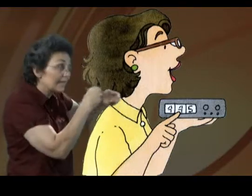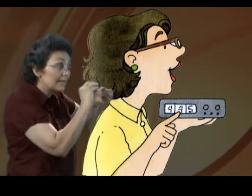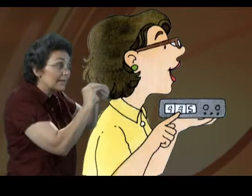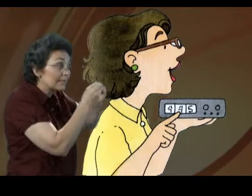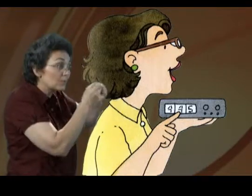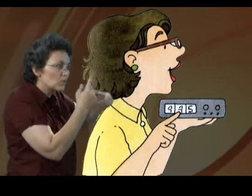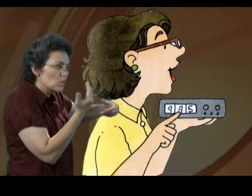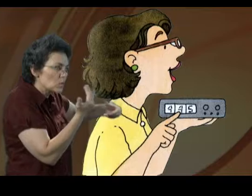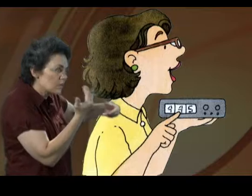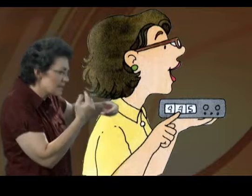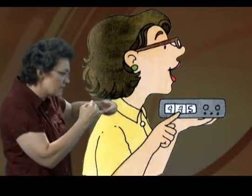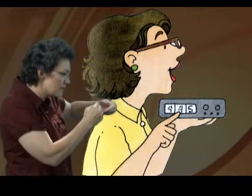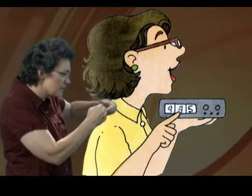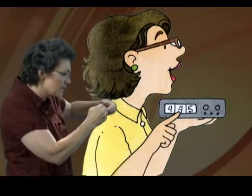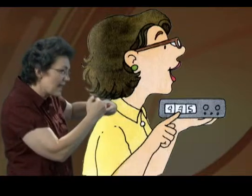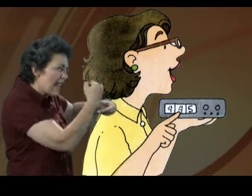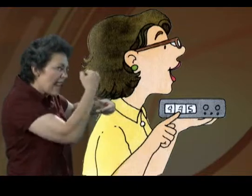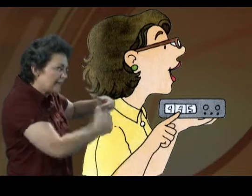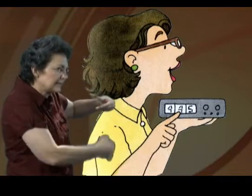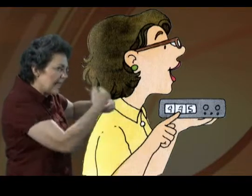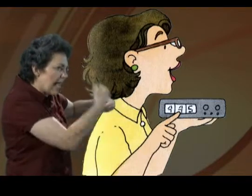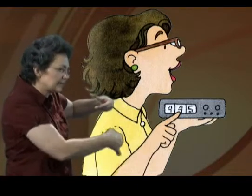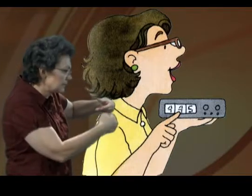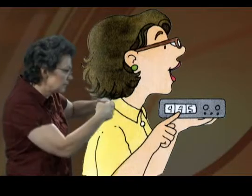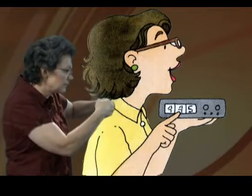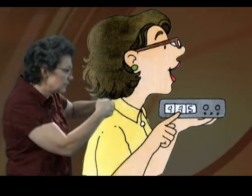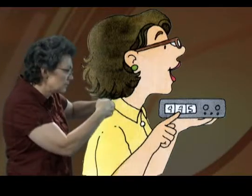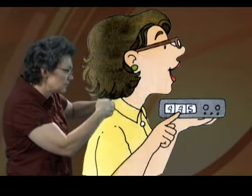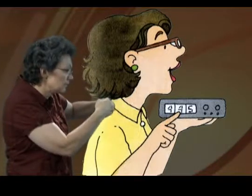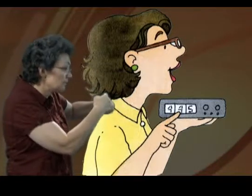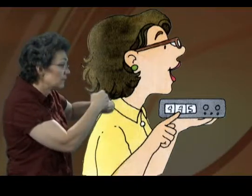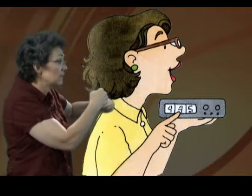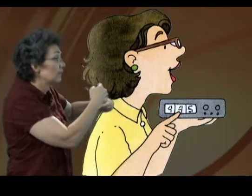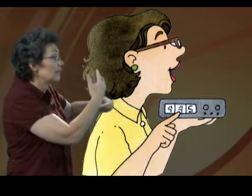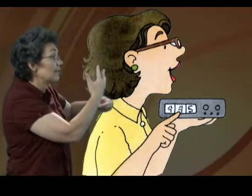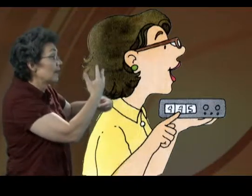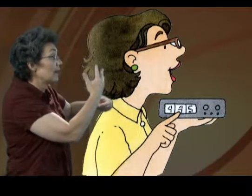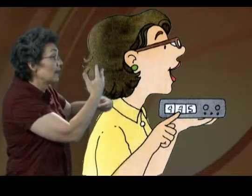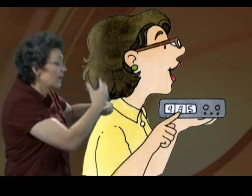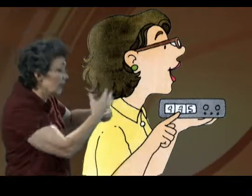"And how long it takes the numbers to change on that clock."